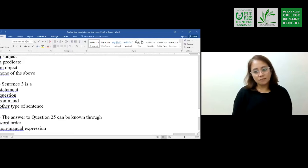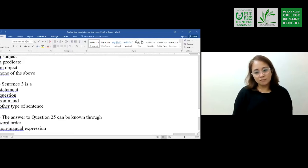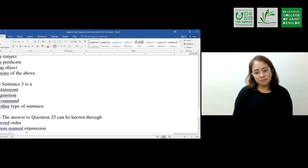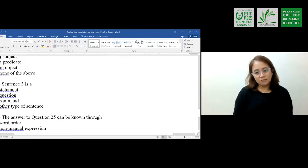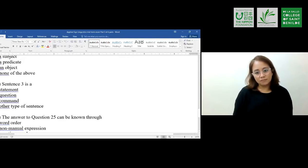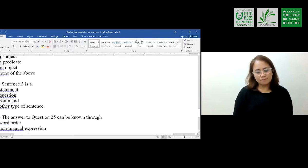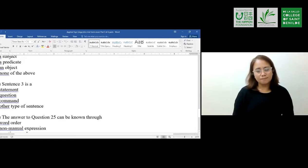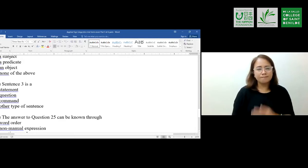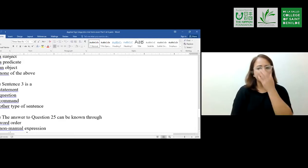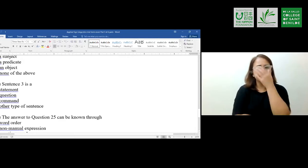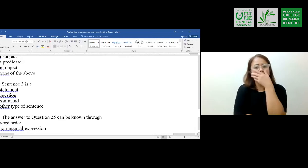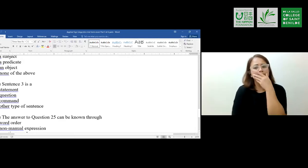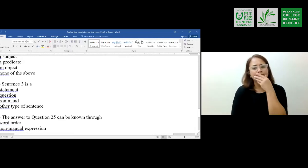No, command would be